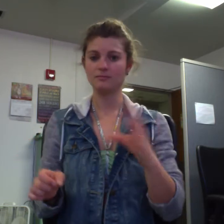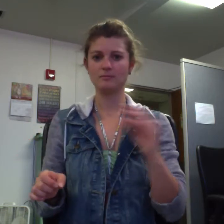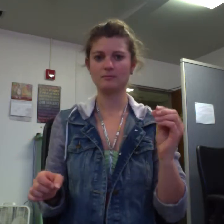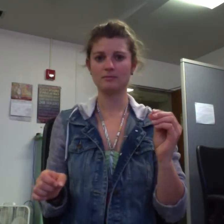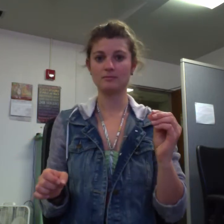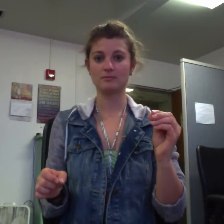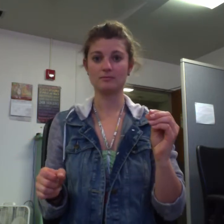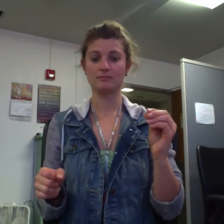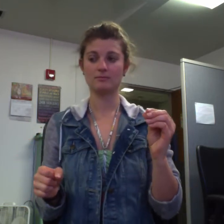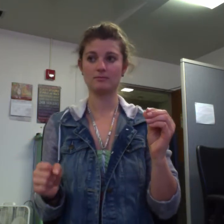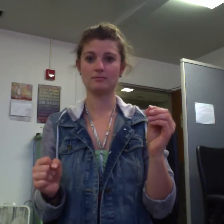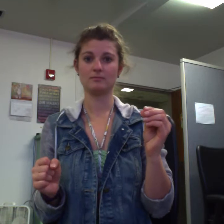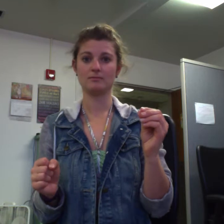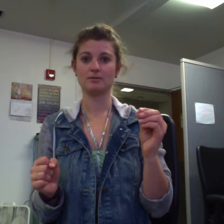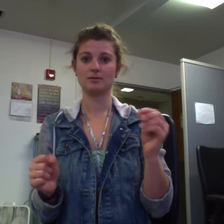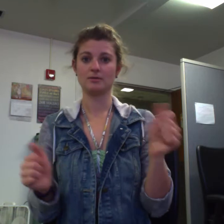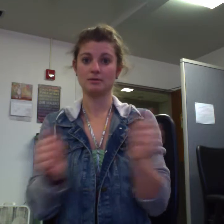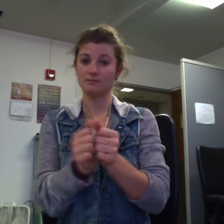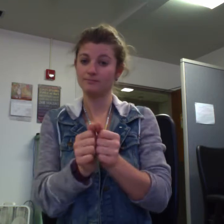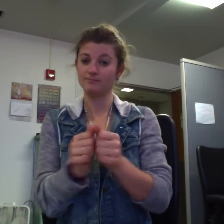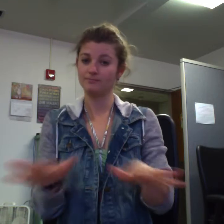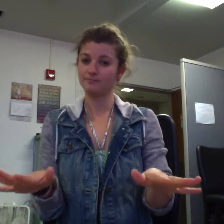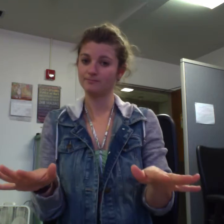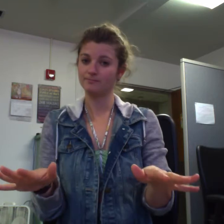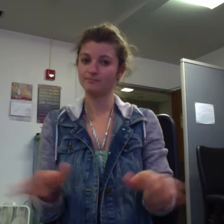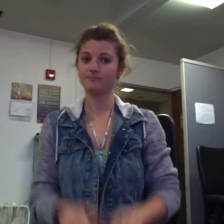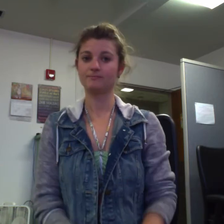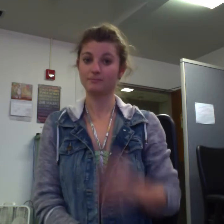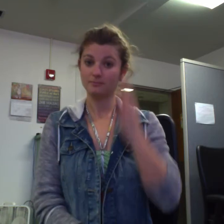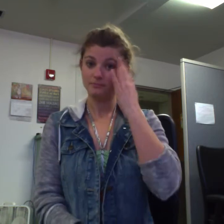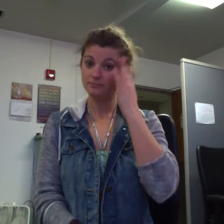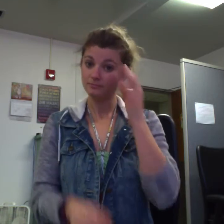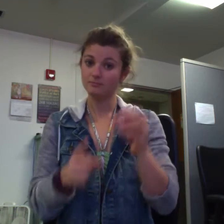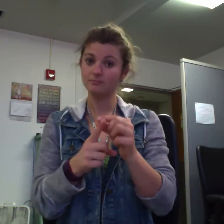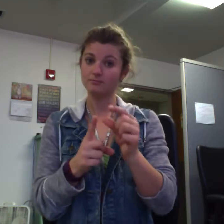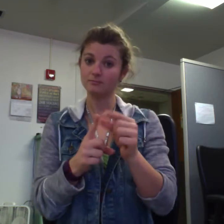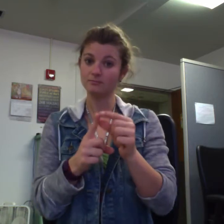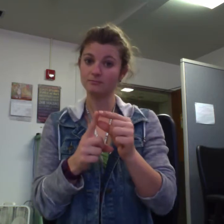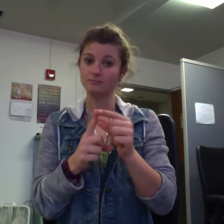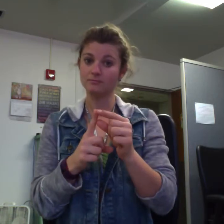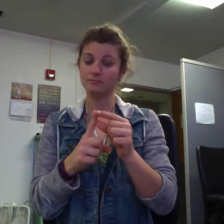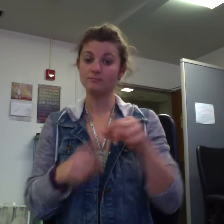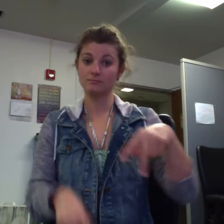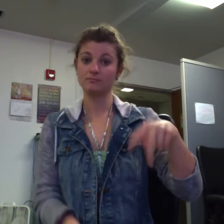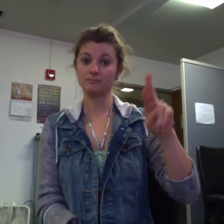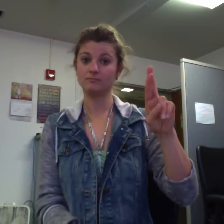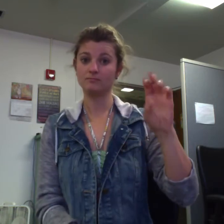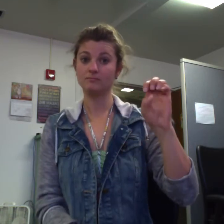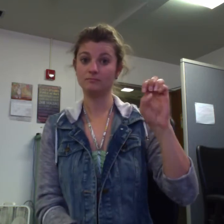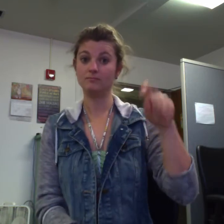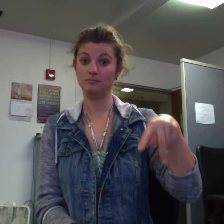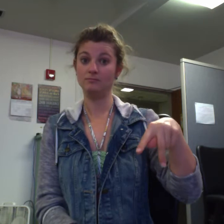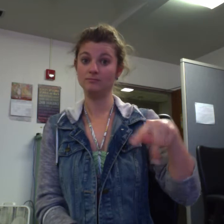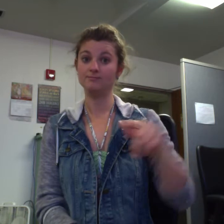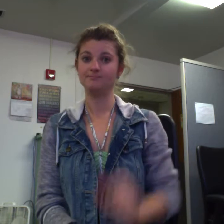and without. So let's look back at our sentence